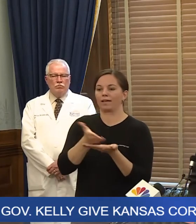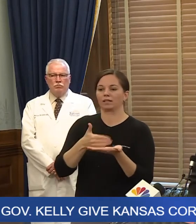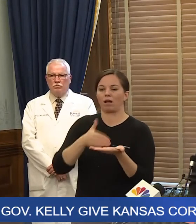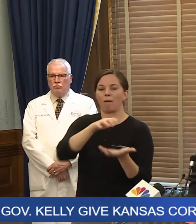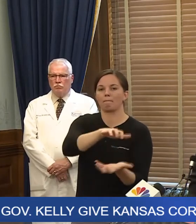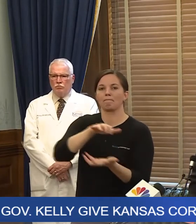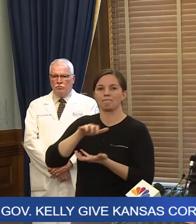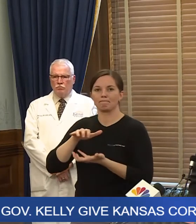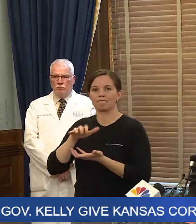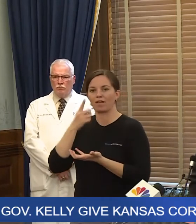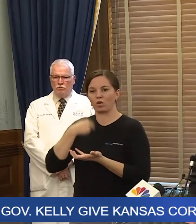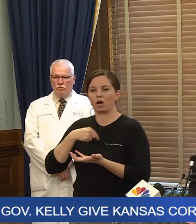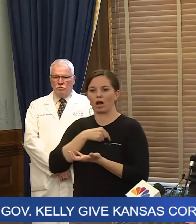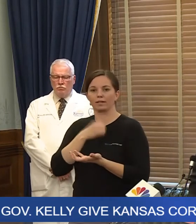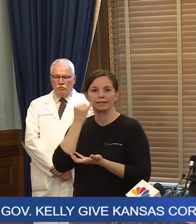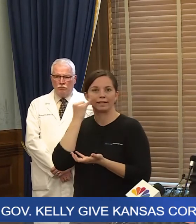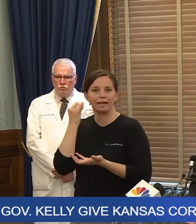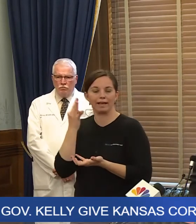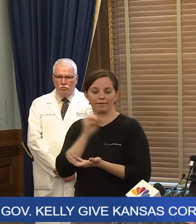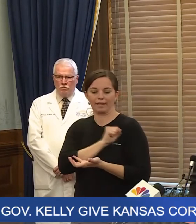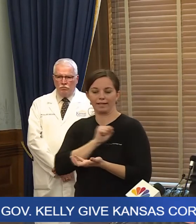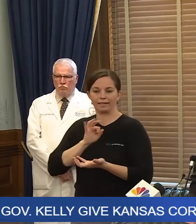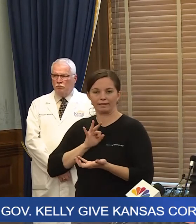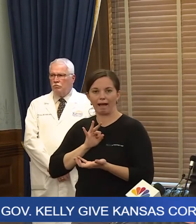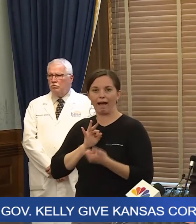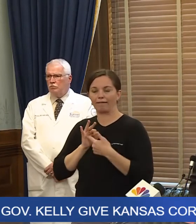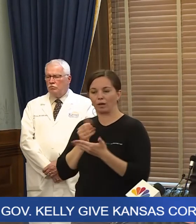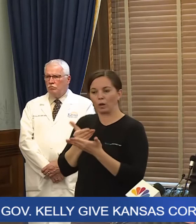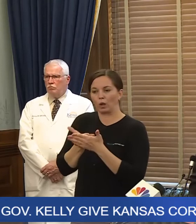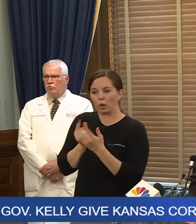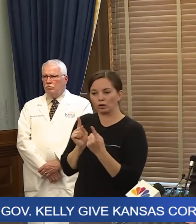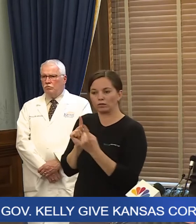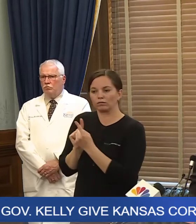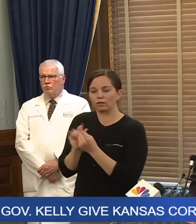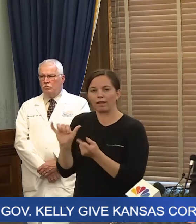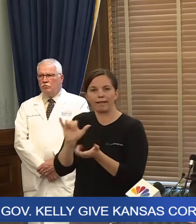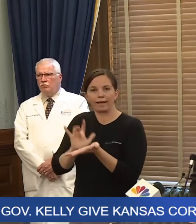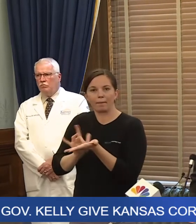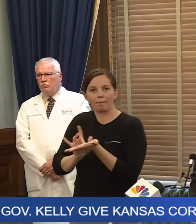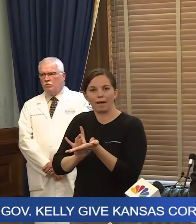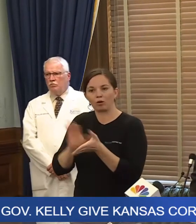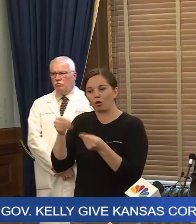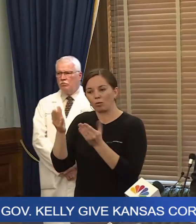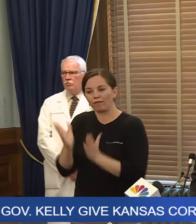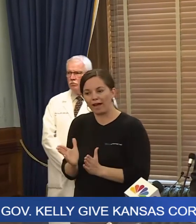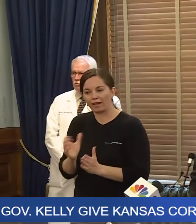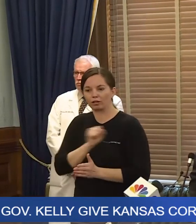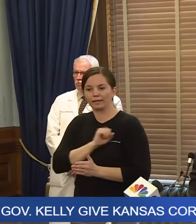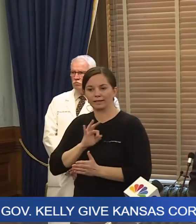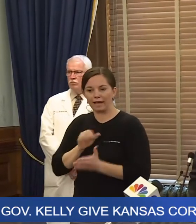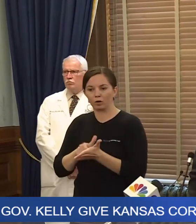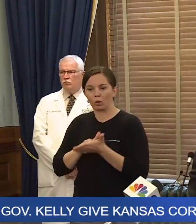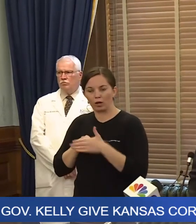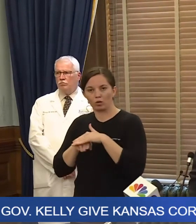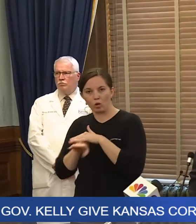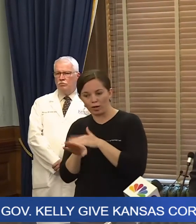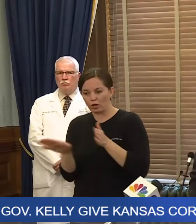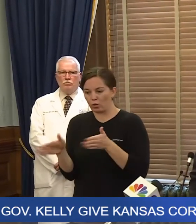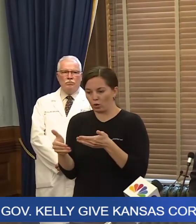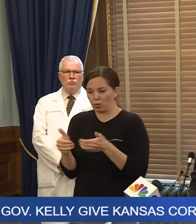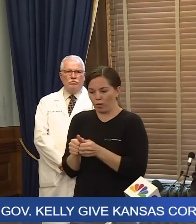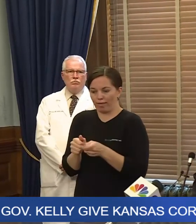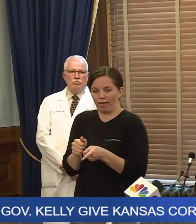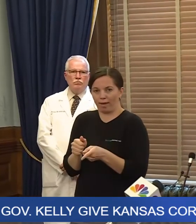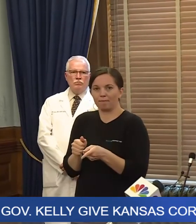be used when staff are having close personal contact, like our medical providers and staff that have to be in the room for that. So we get